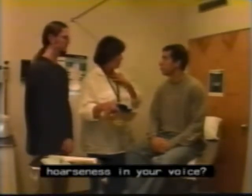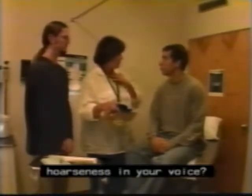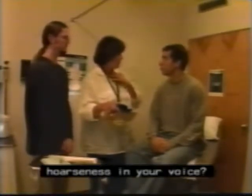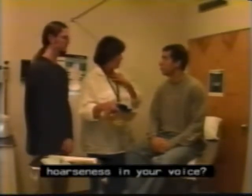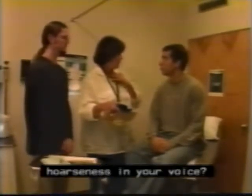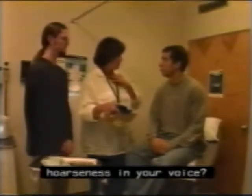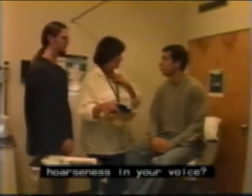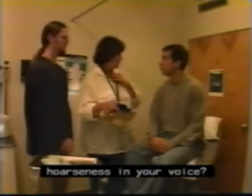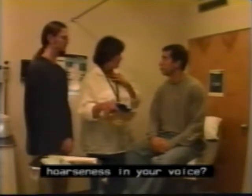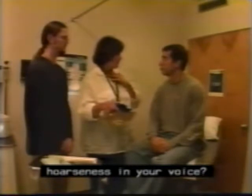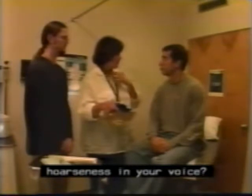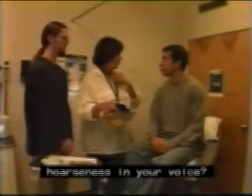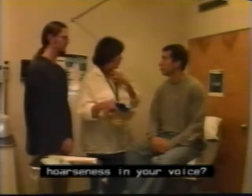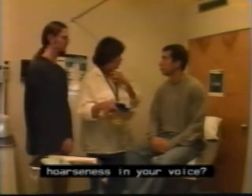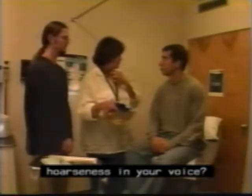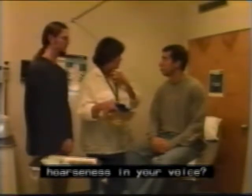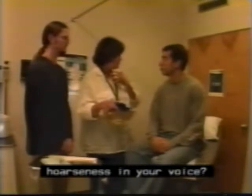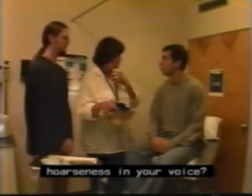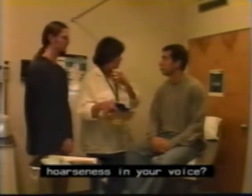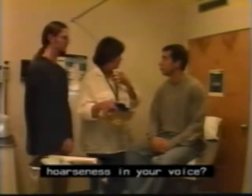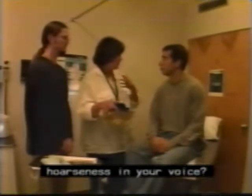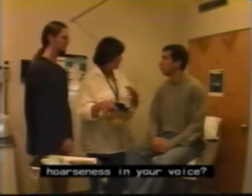you, a hoarseness in your voice?